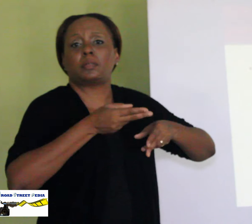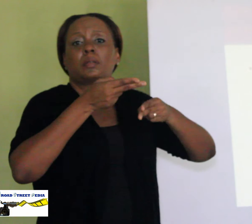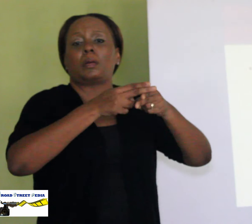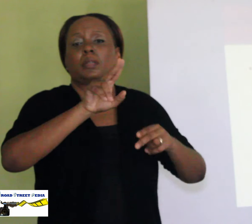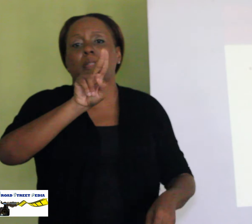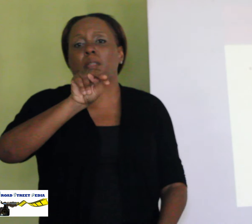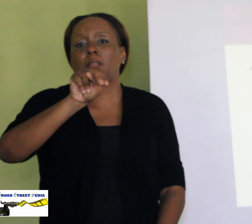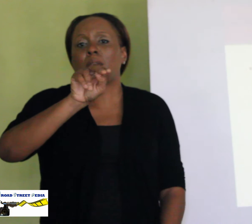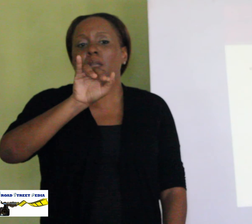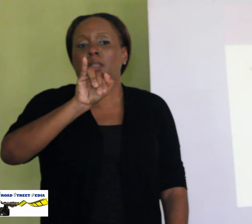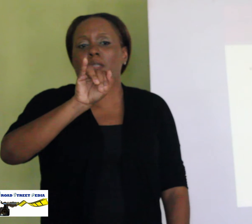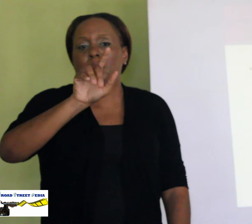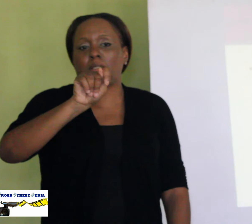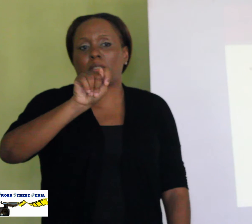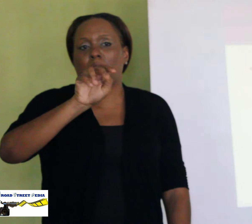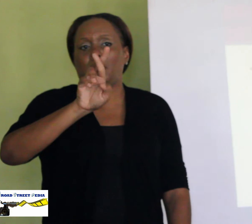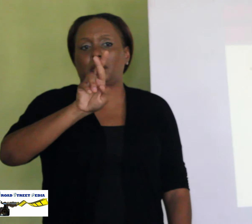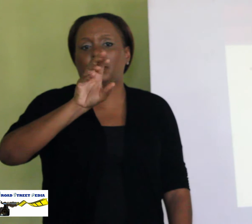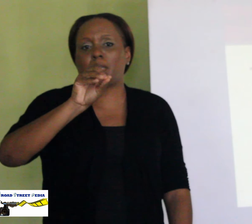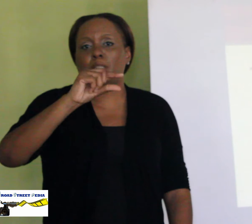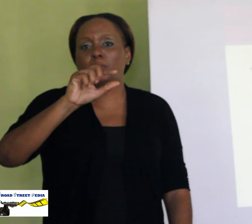nitrogen.